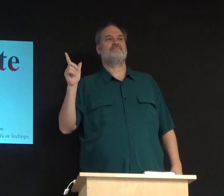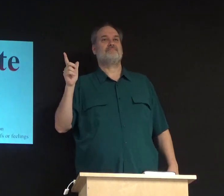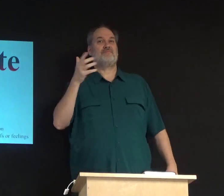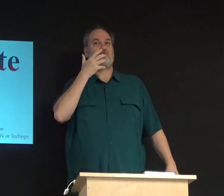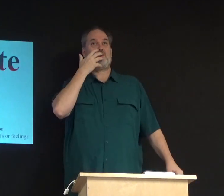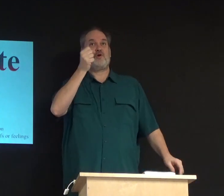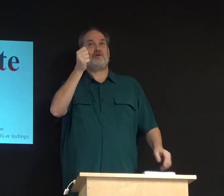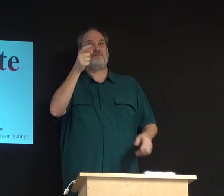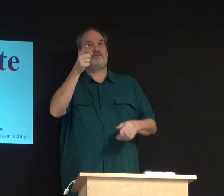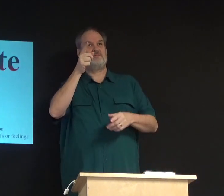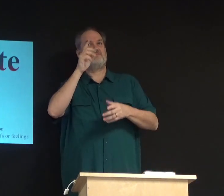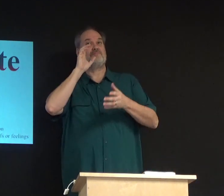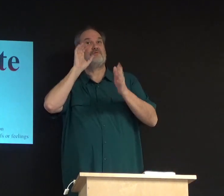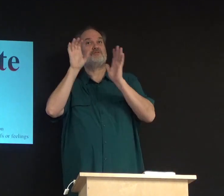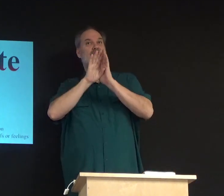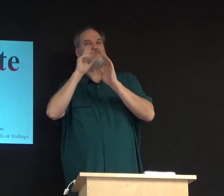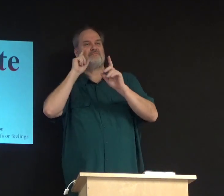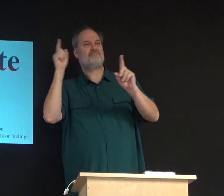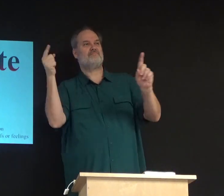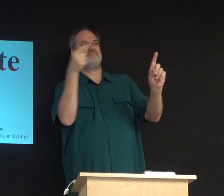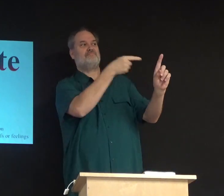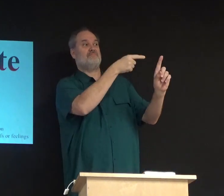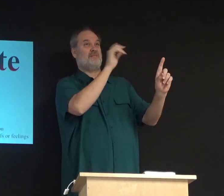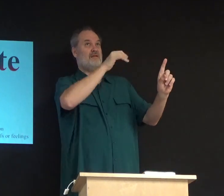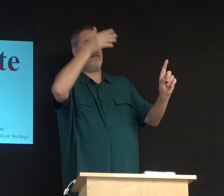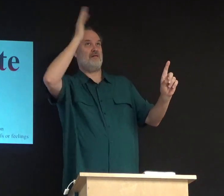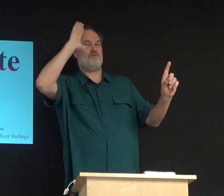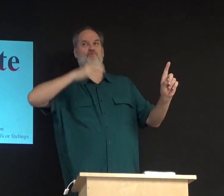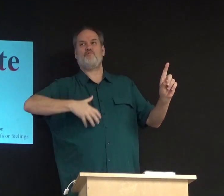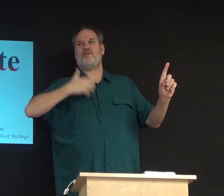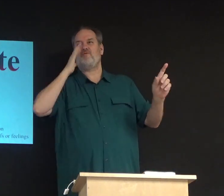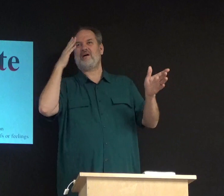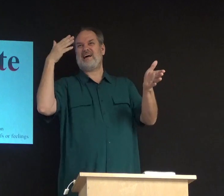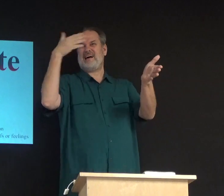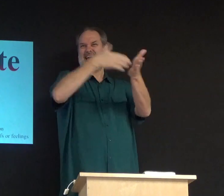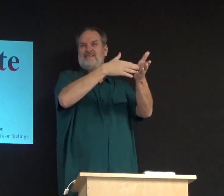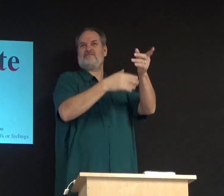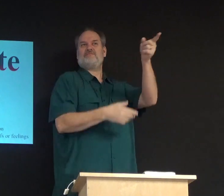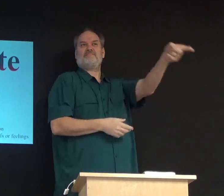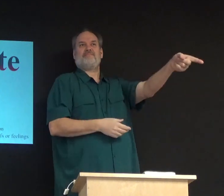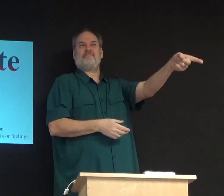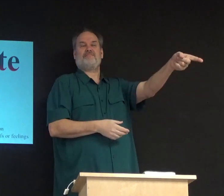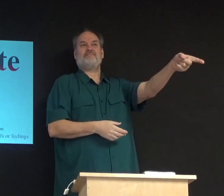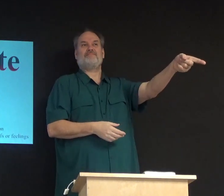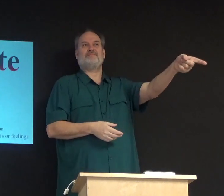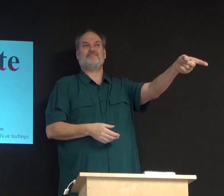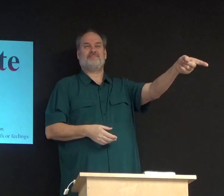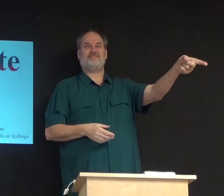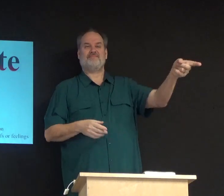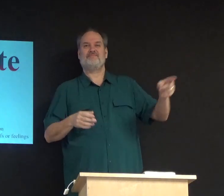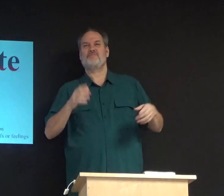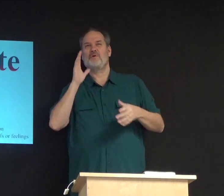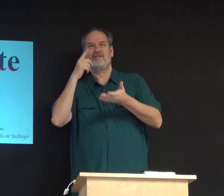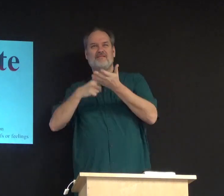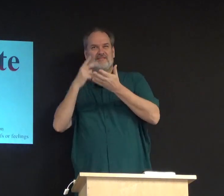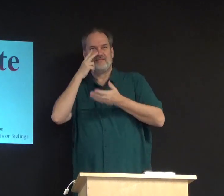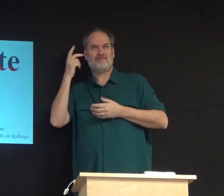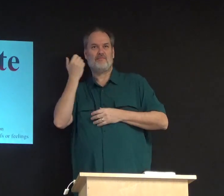of them were religious leaders, and they were pretending to be holy when they really weren't.